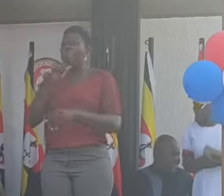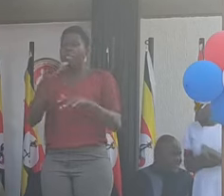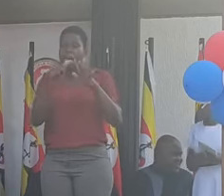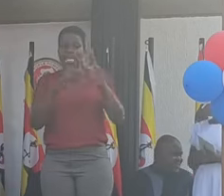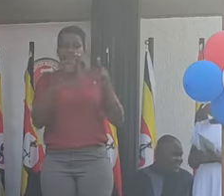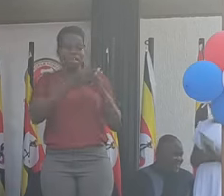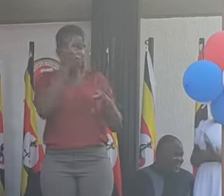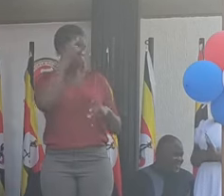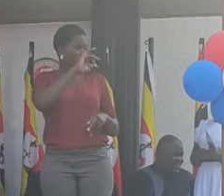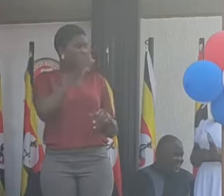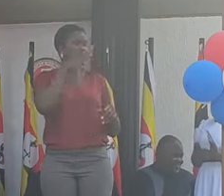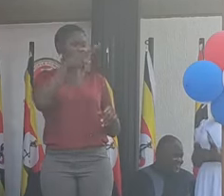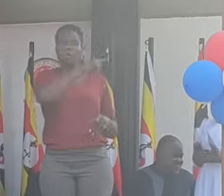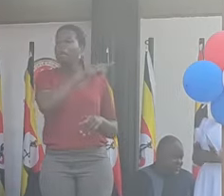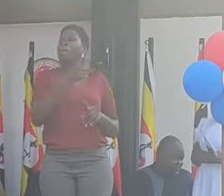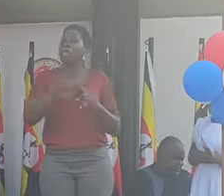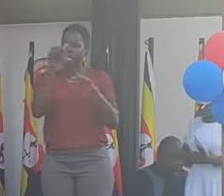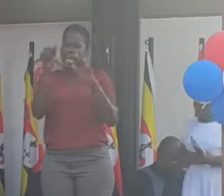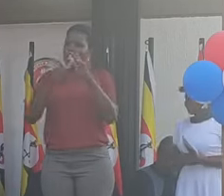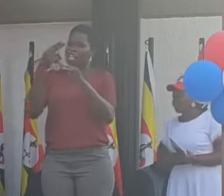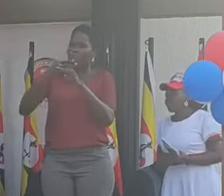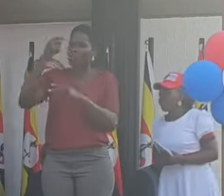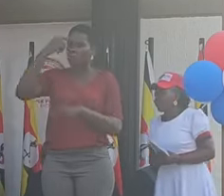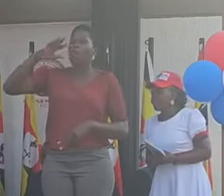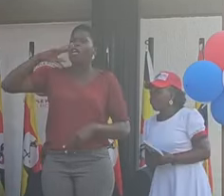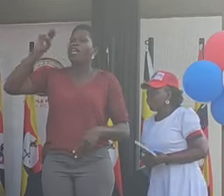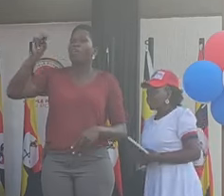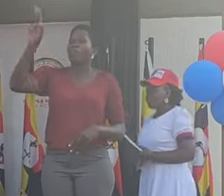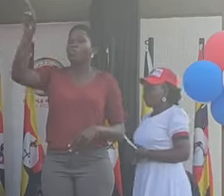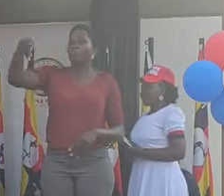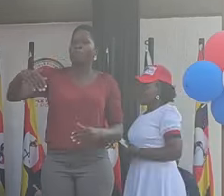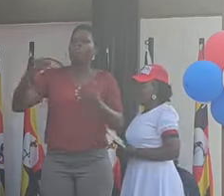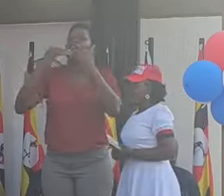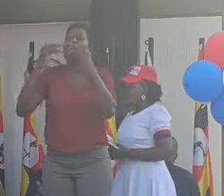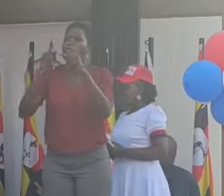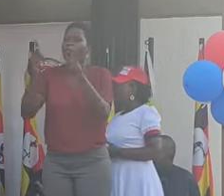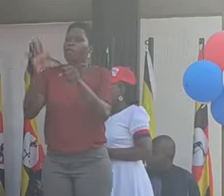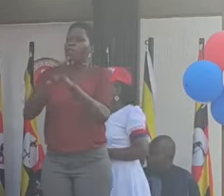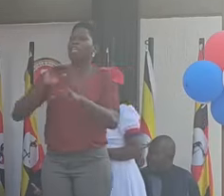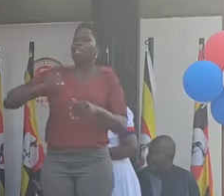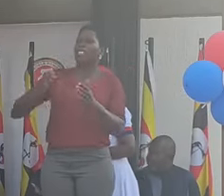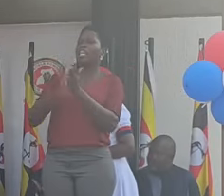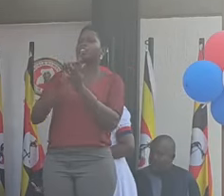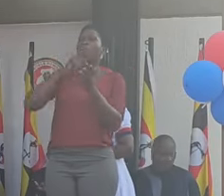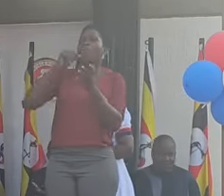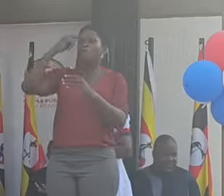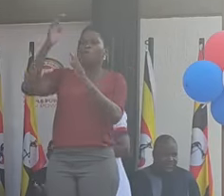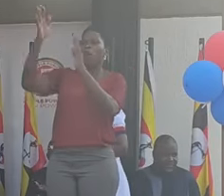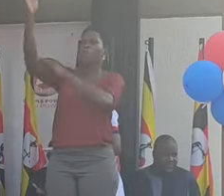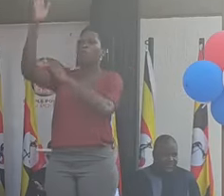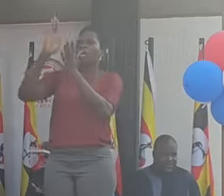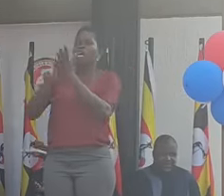kujira mannya ga National Unity Platform. Thank you very much, ladies and gentlemen, for God and our country.